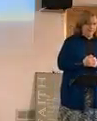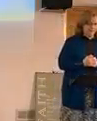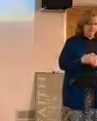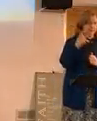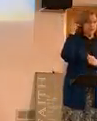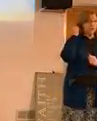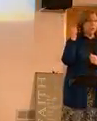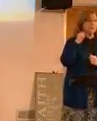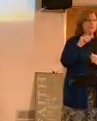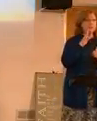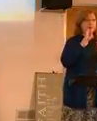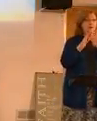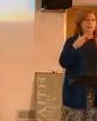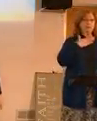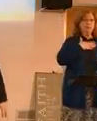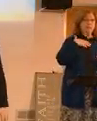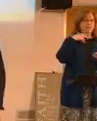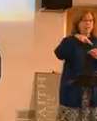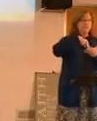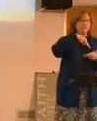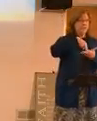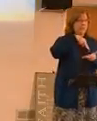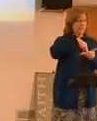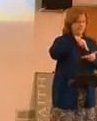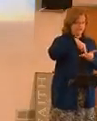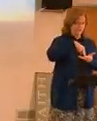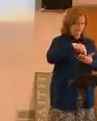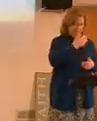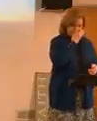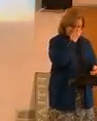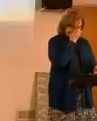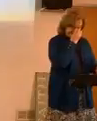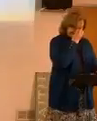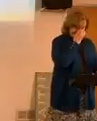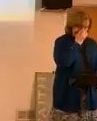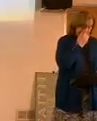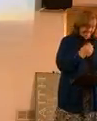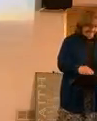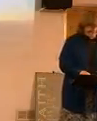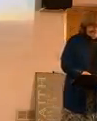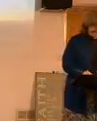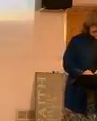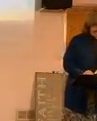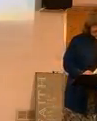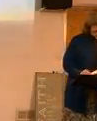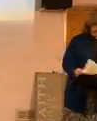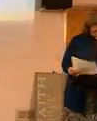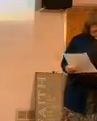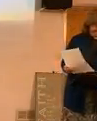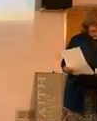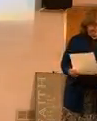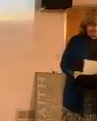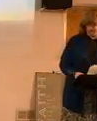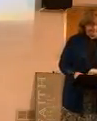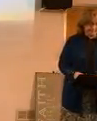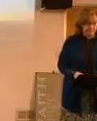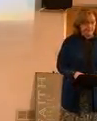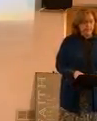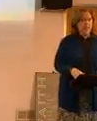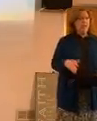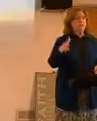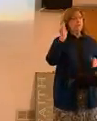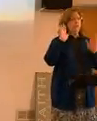you to stand together with us as we sing the song, I Am a Friend of God. And he calls us friends. Isn't it great to know when life gets